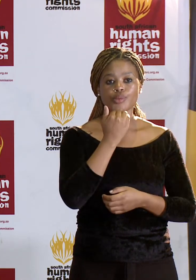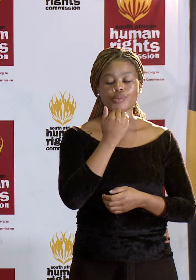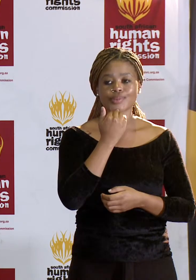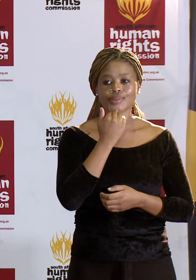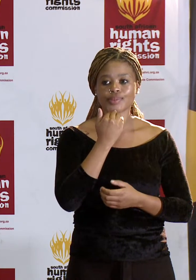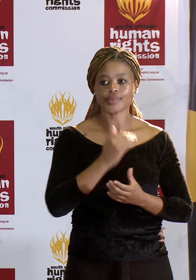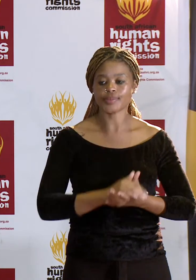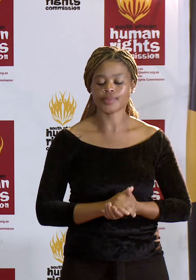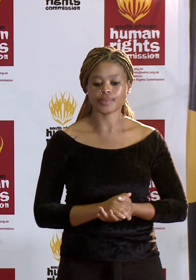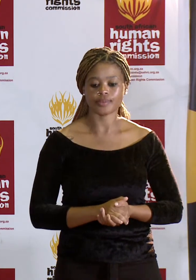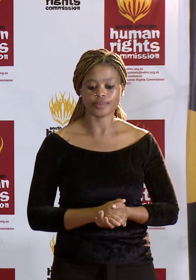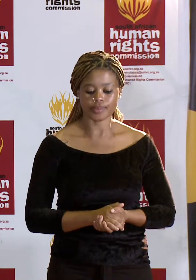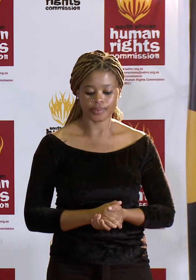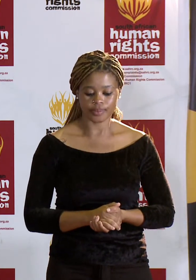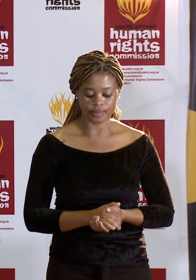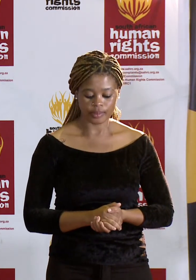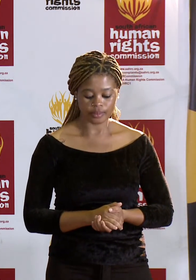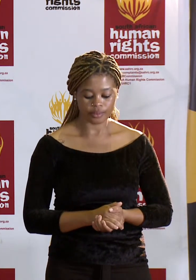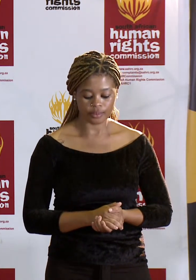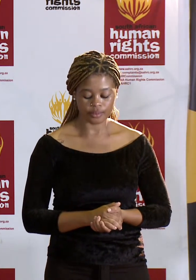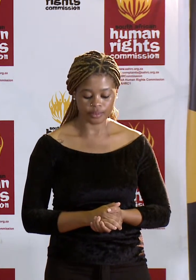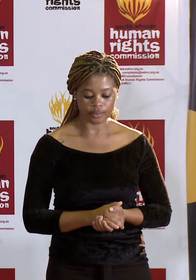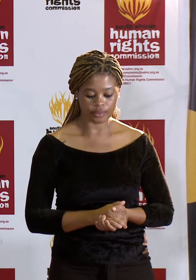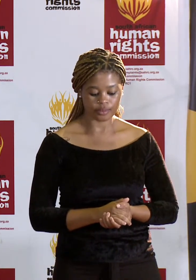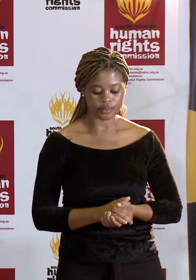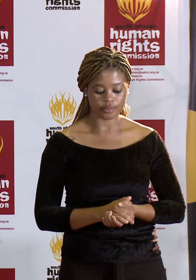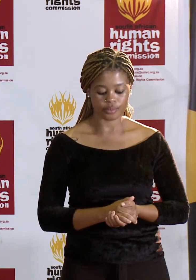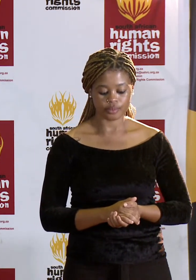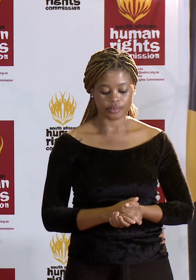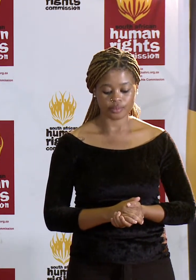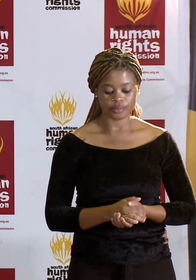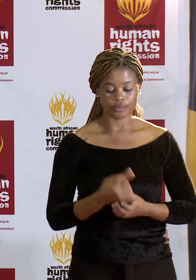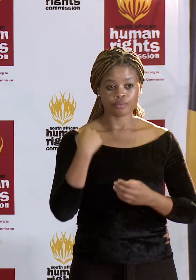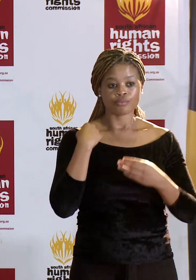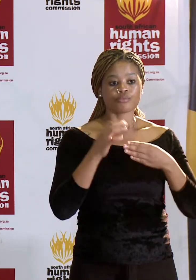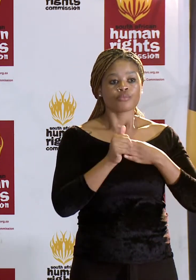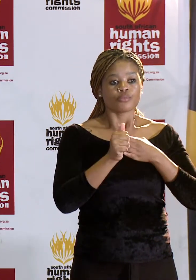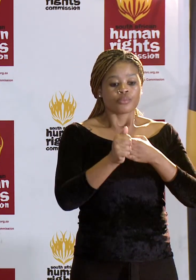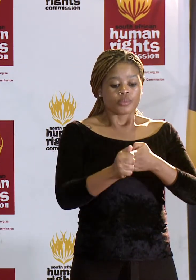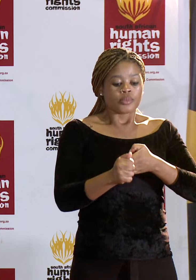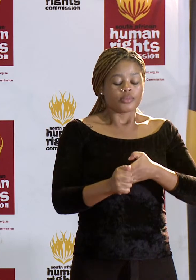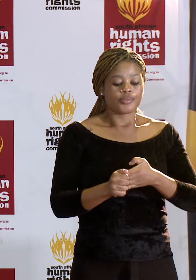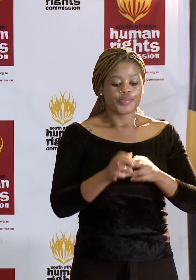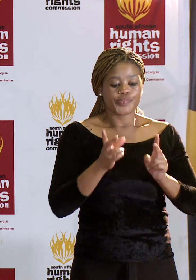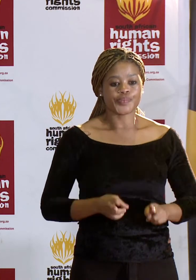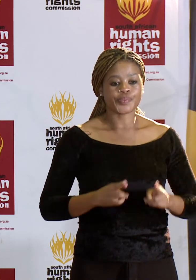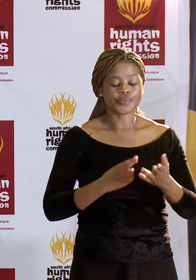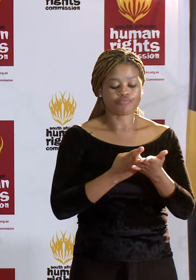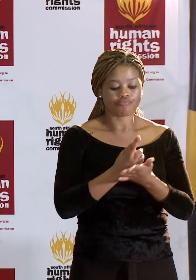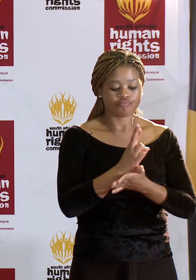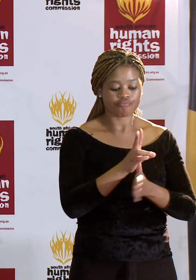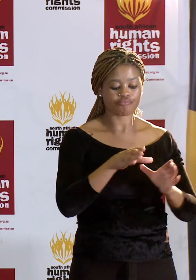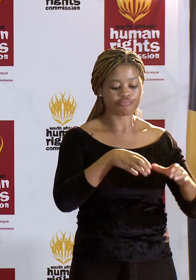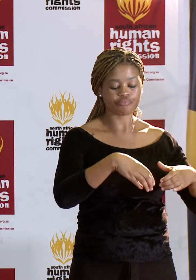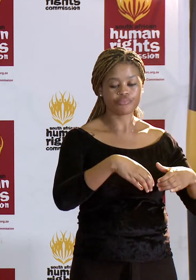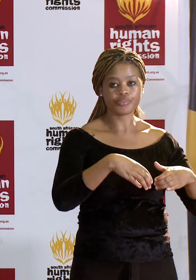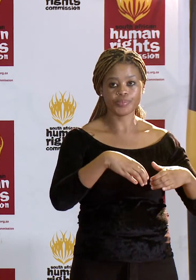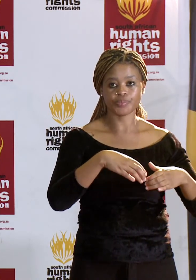be in the leadership of the Human Rights Commission,